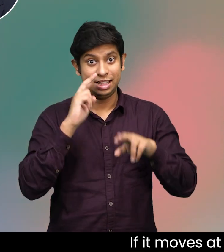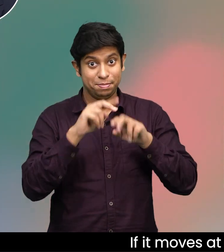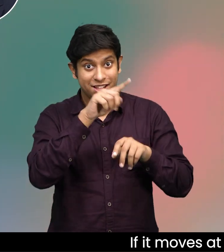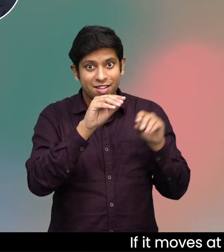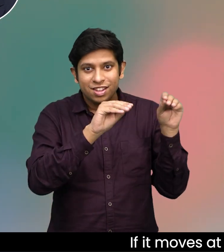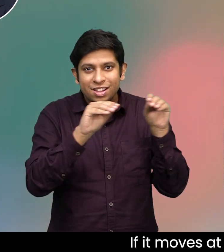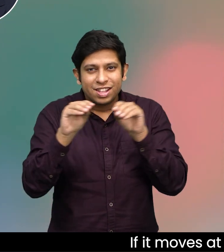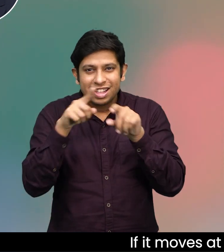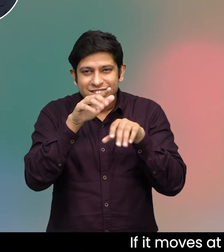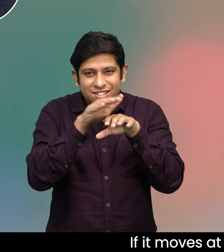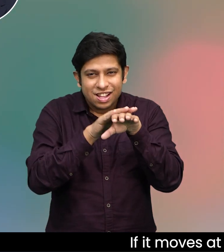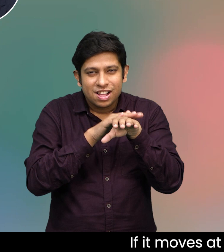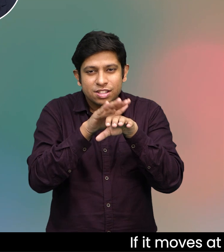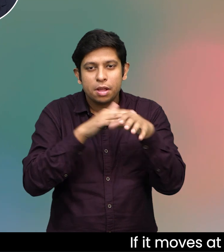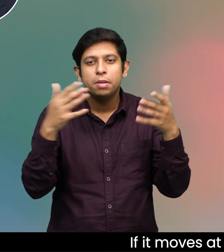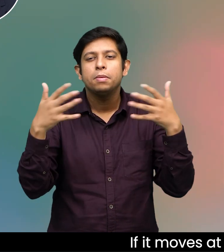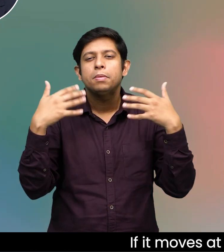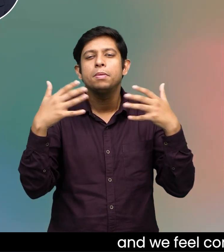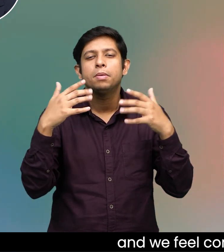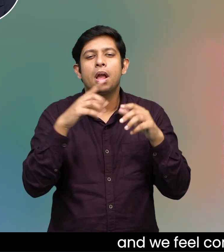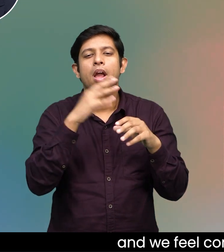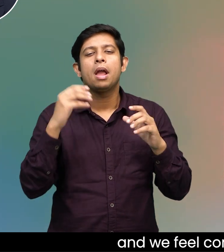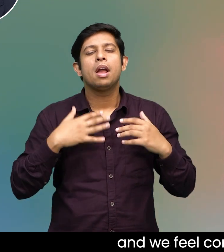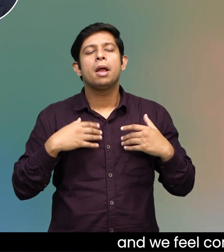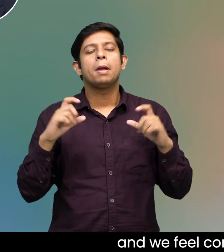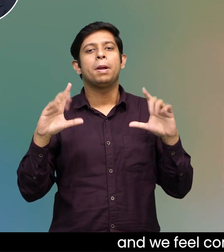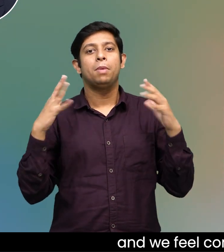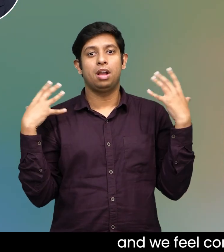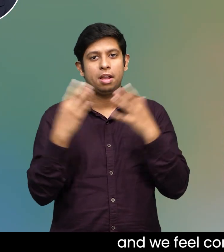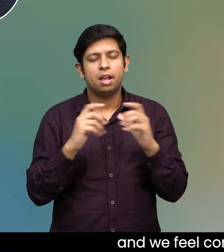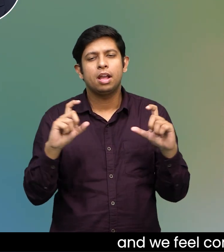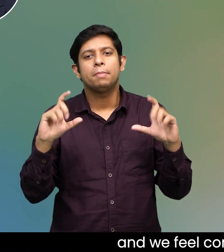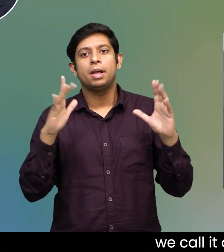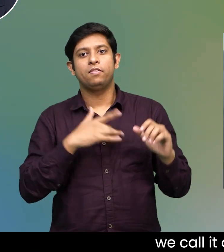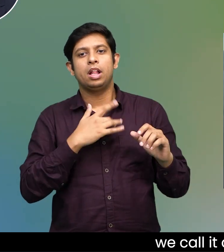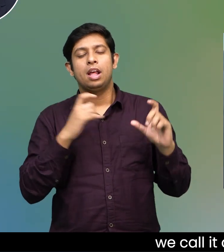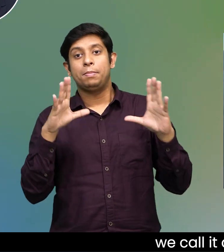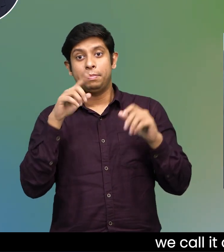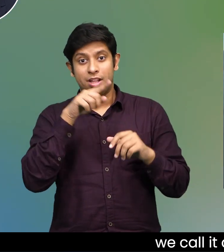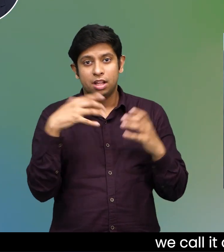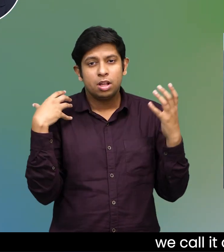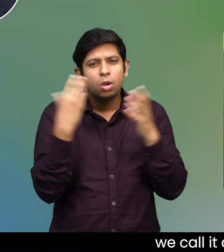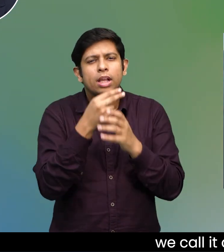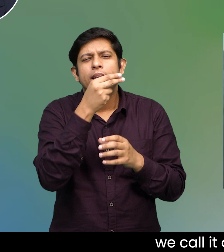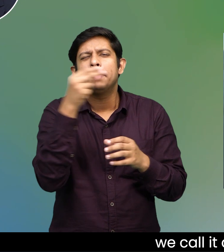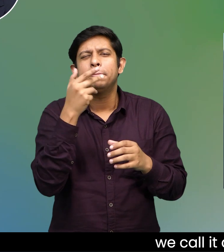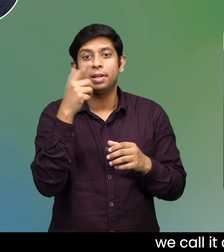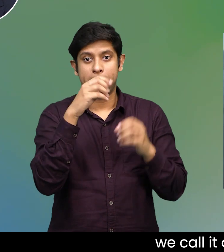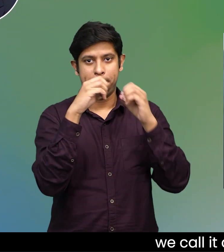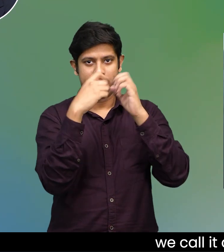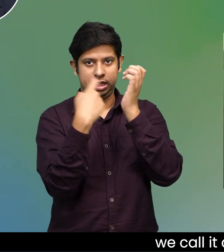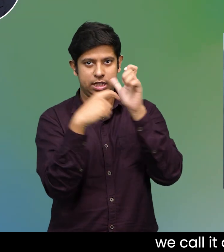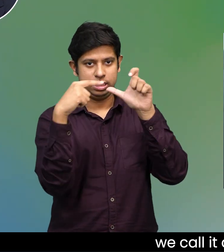If it moves at a slow pace and we feel comfortable in it, we call it a